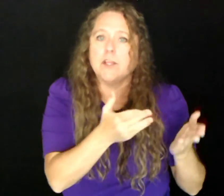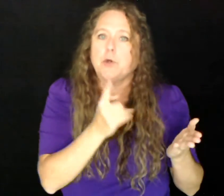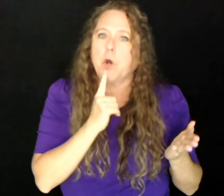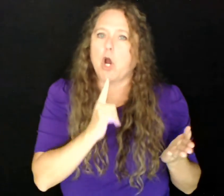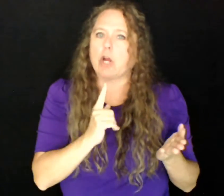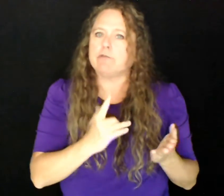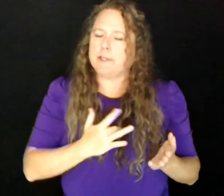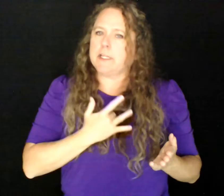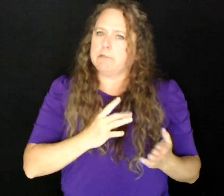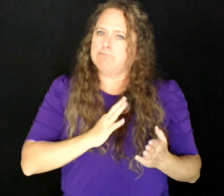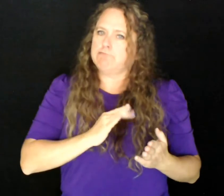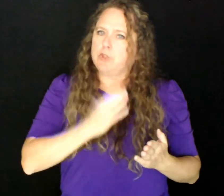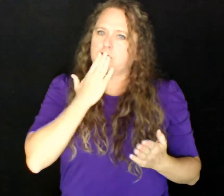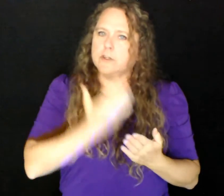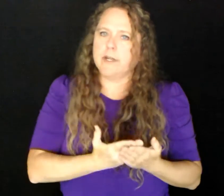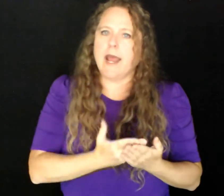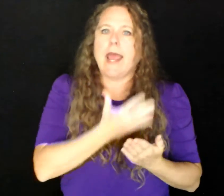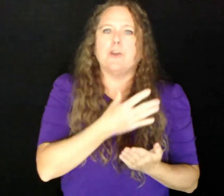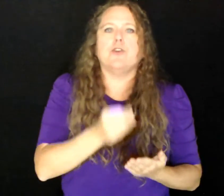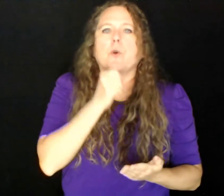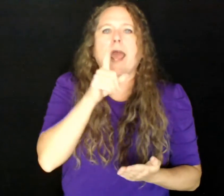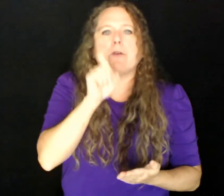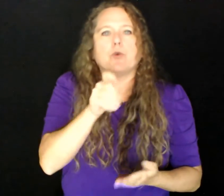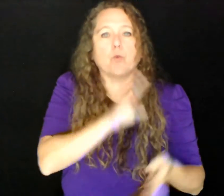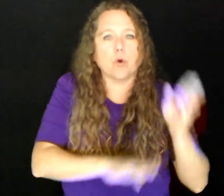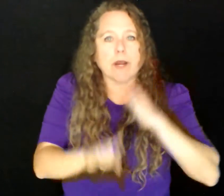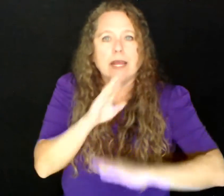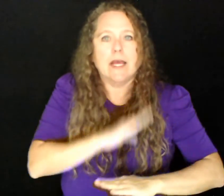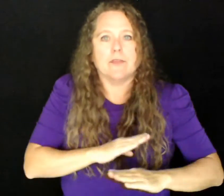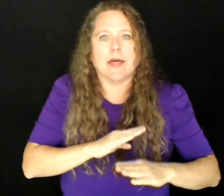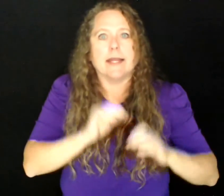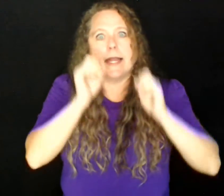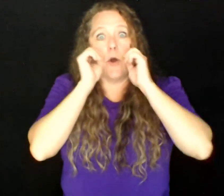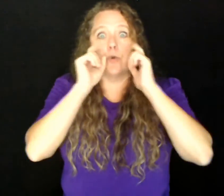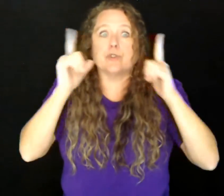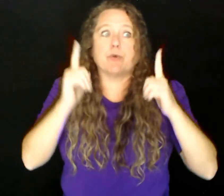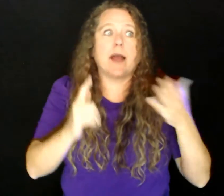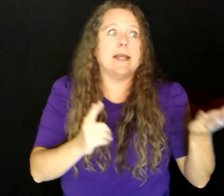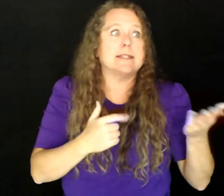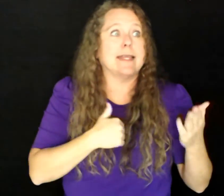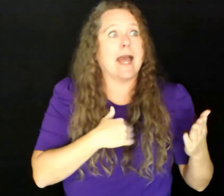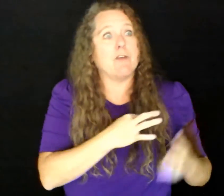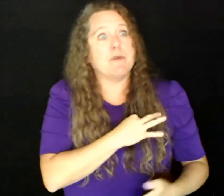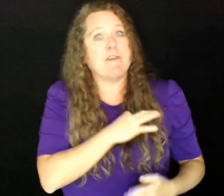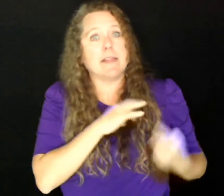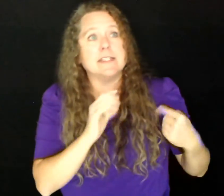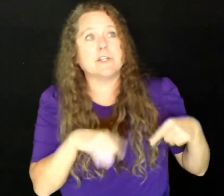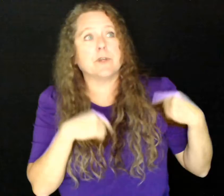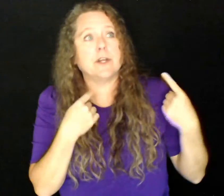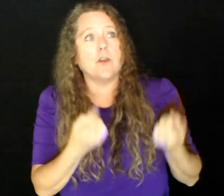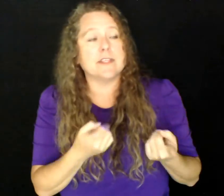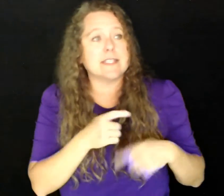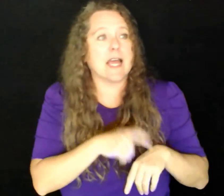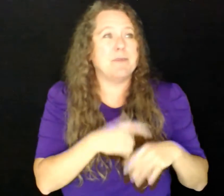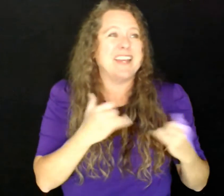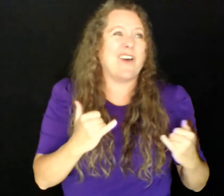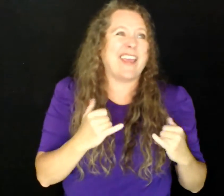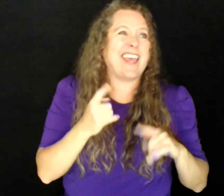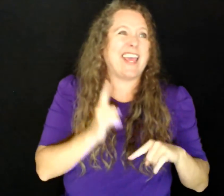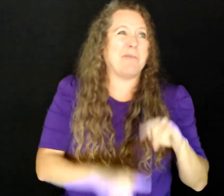you are feeling good, and you don't have to worry that, no surprise, yeah, I've been volunteering all this time, but now I can't